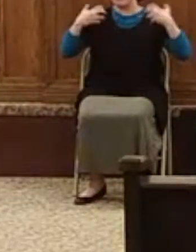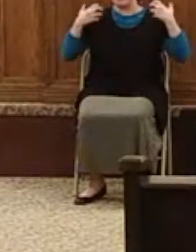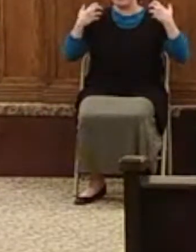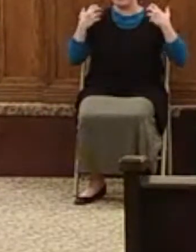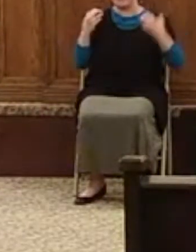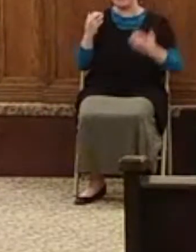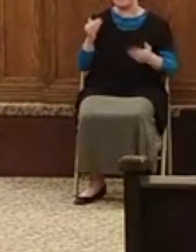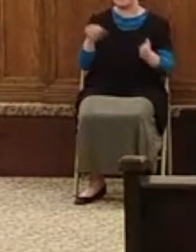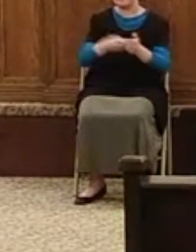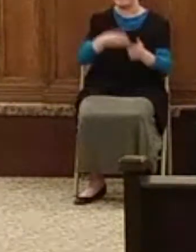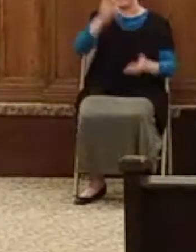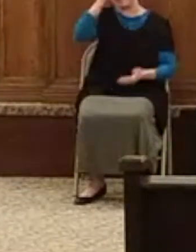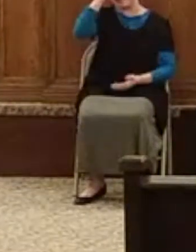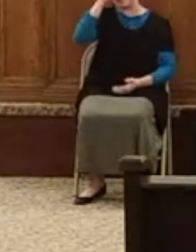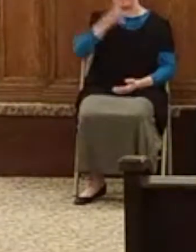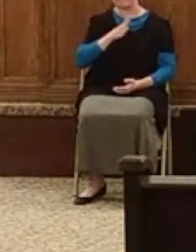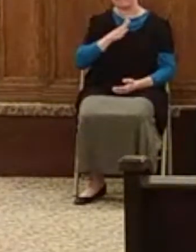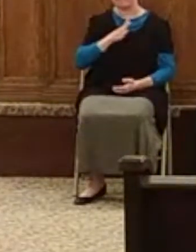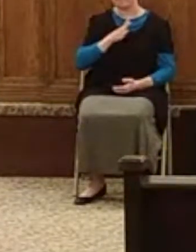man.